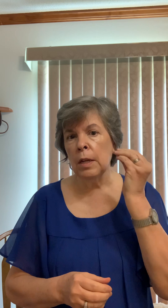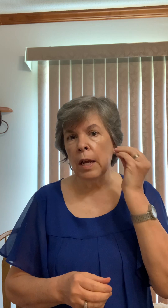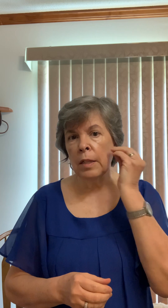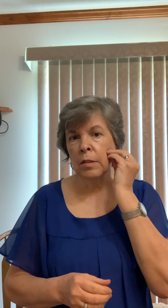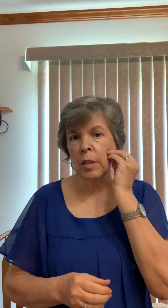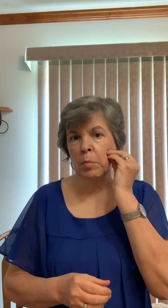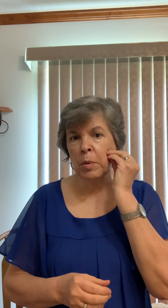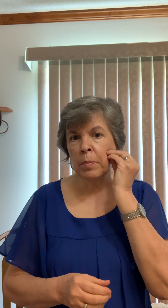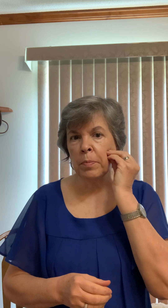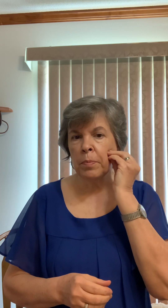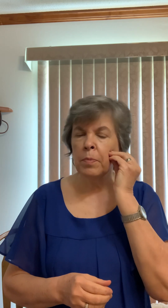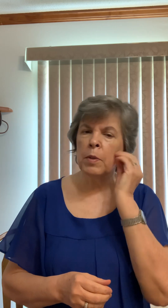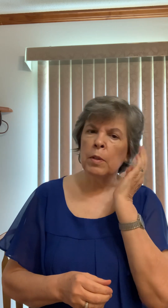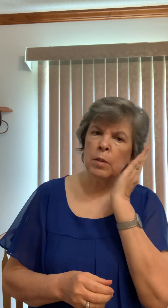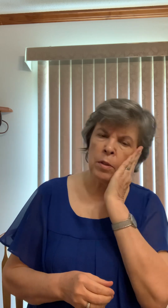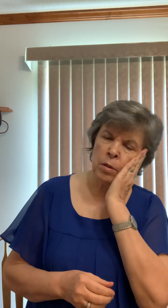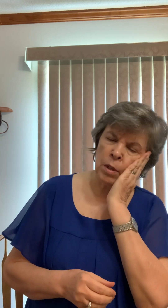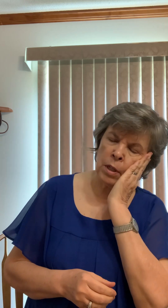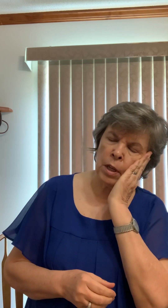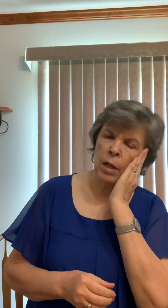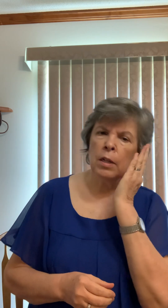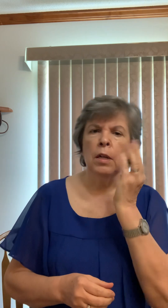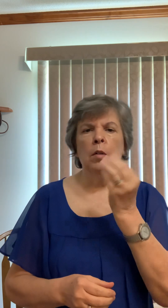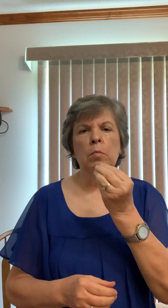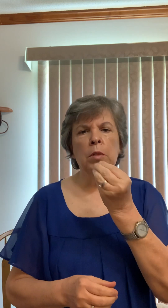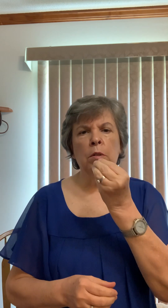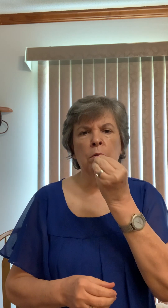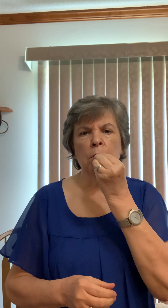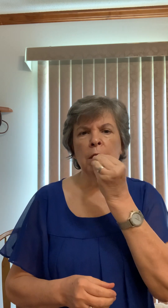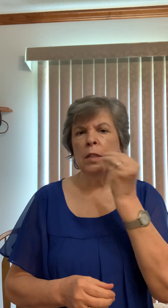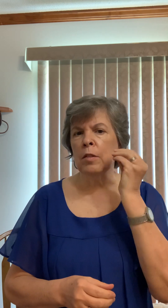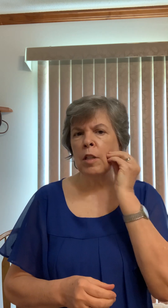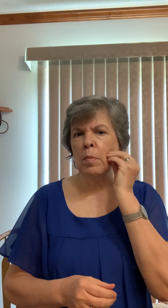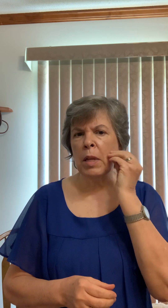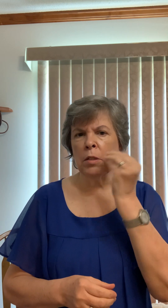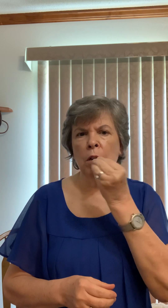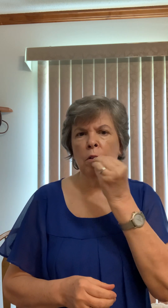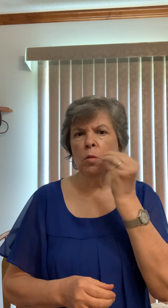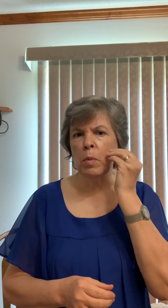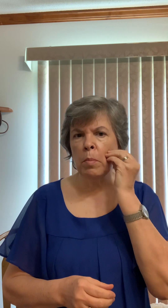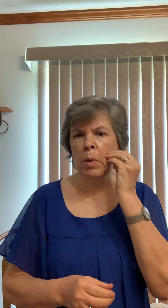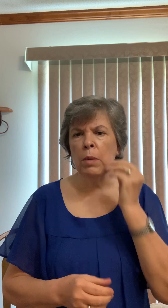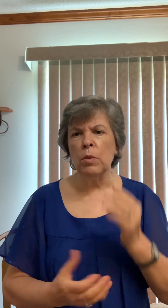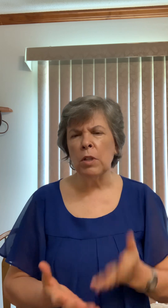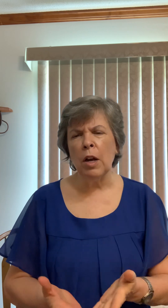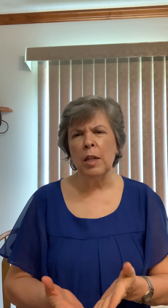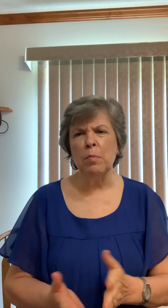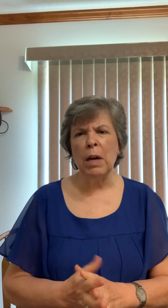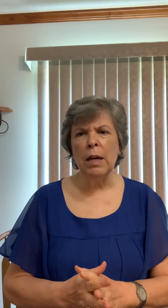and sleep, because this is like that. So eat and sleep, that's home, but we're talking about